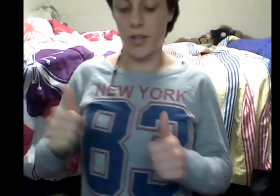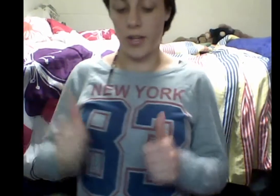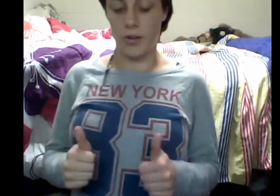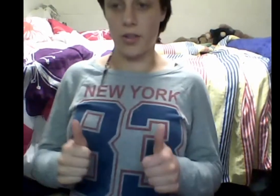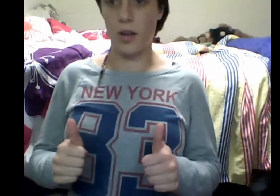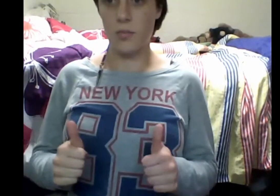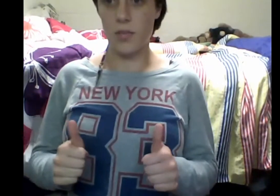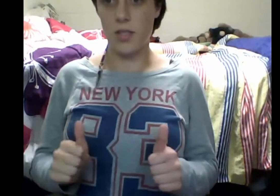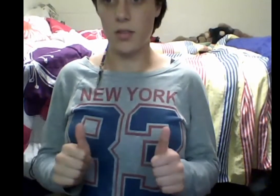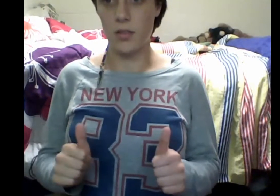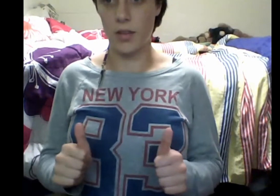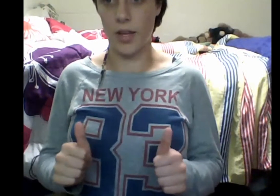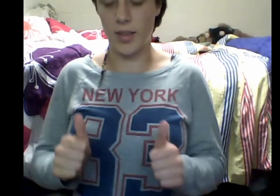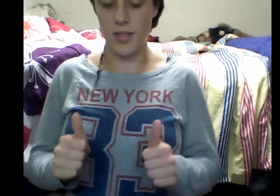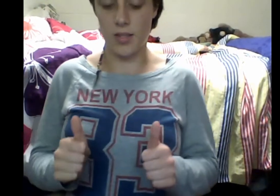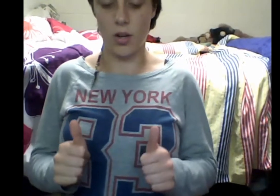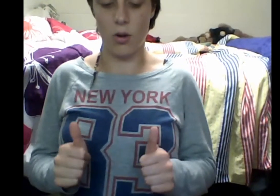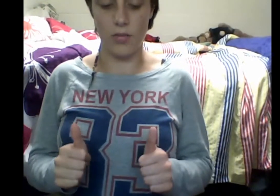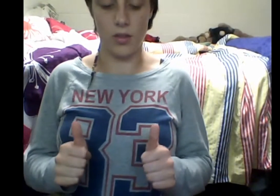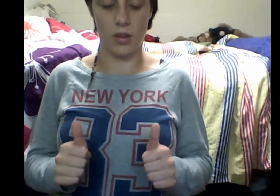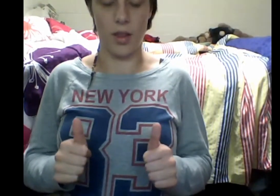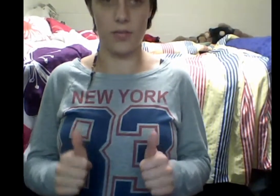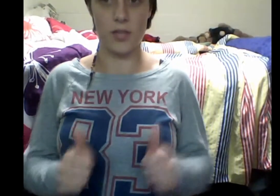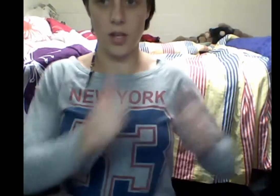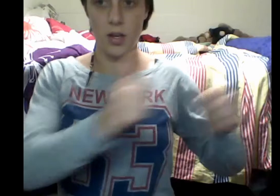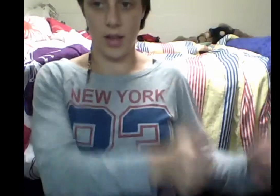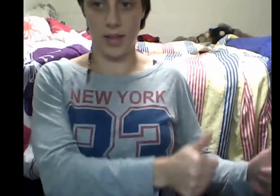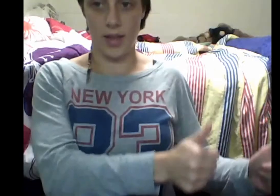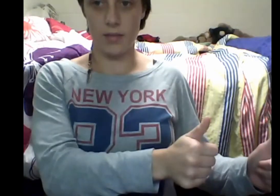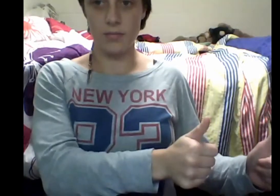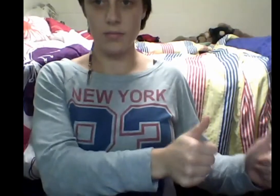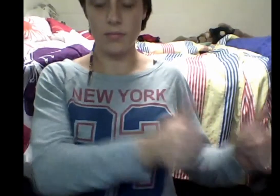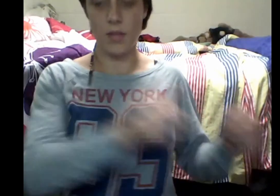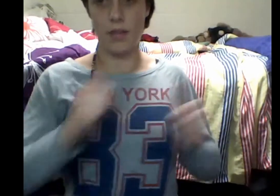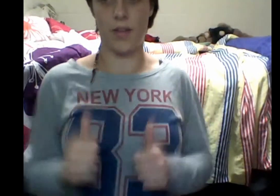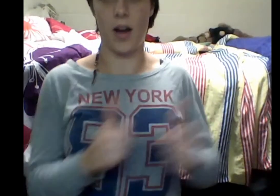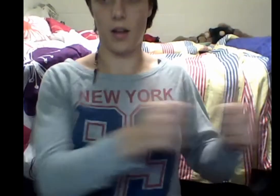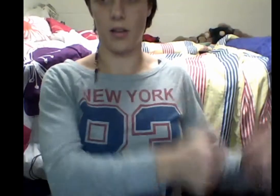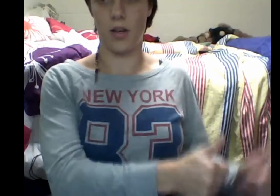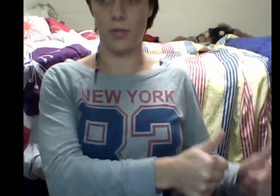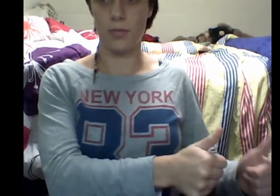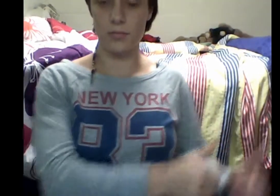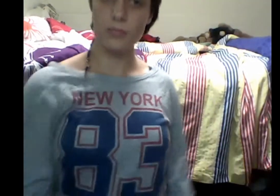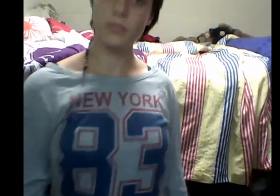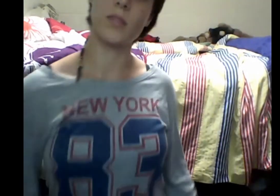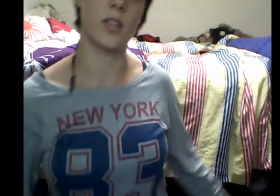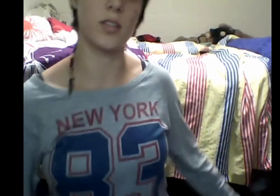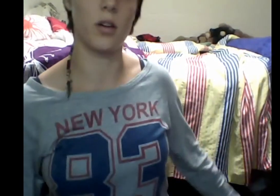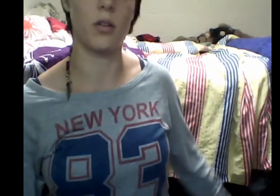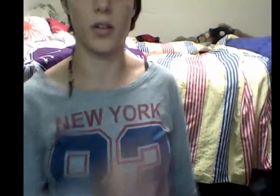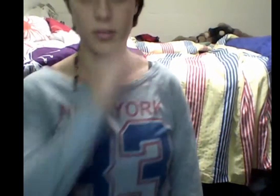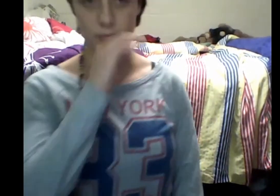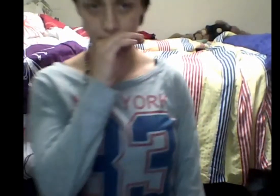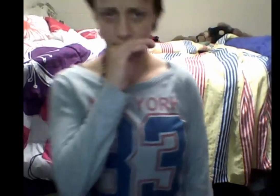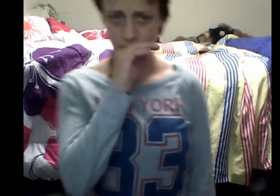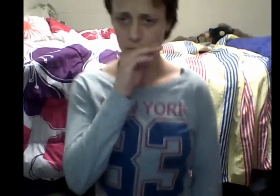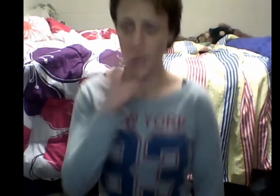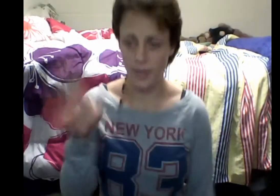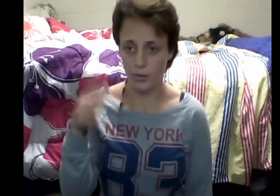your thumbs like this and go off to the left, like that. Follow. So let's go over that whole